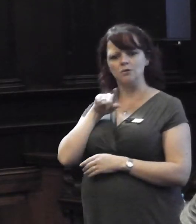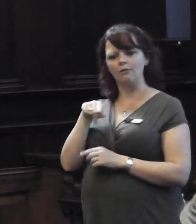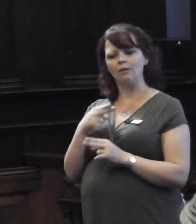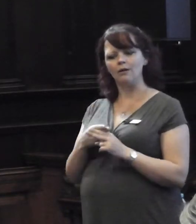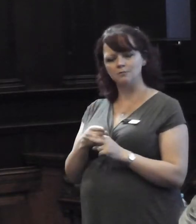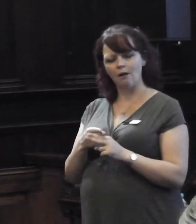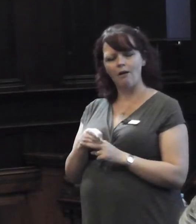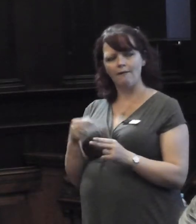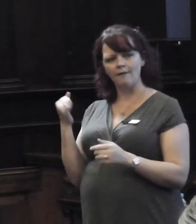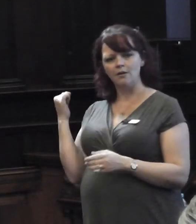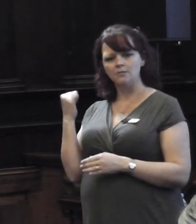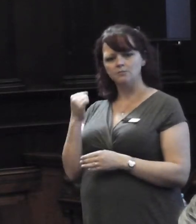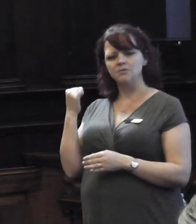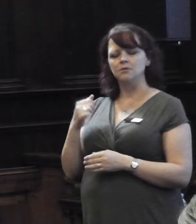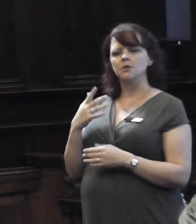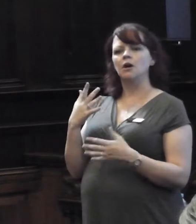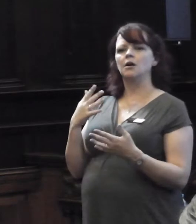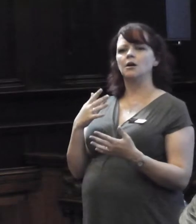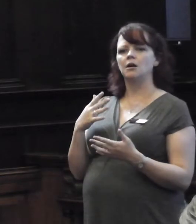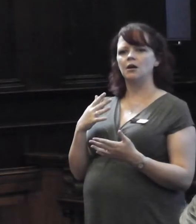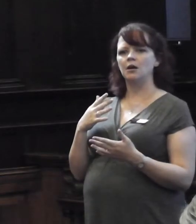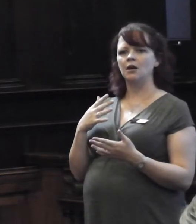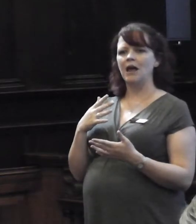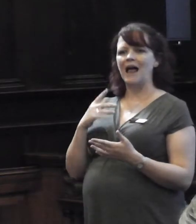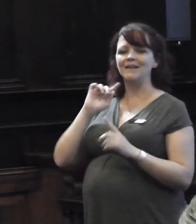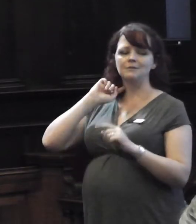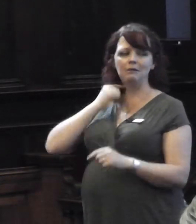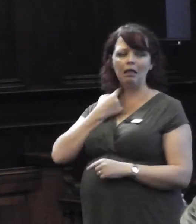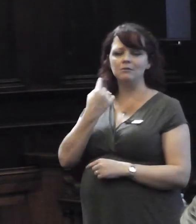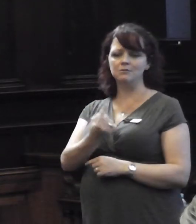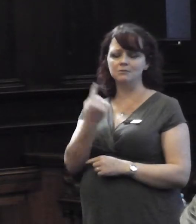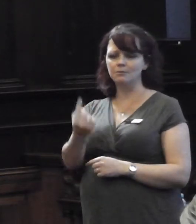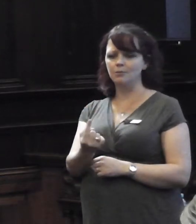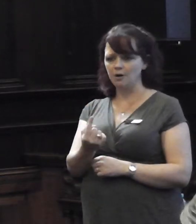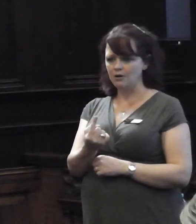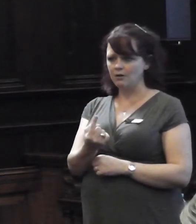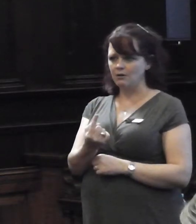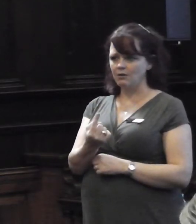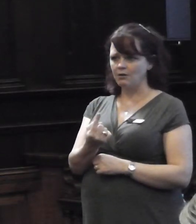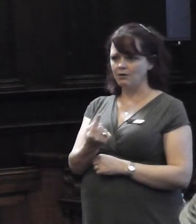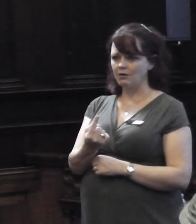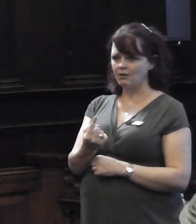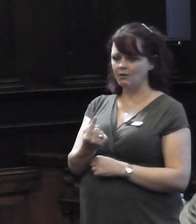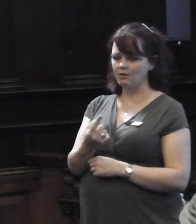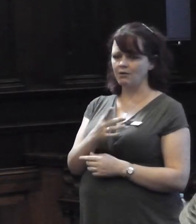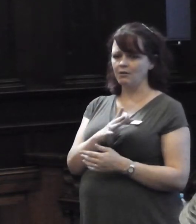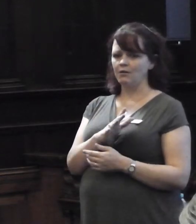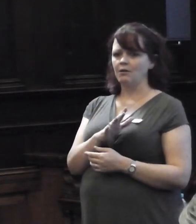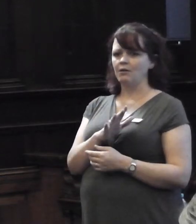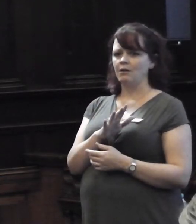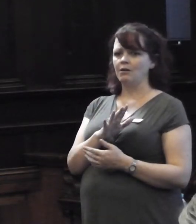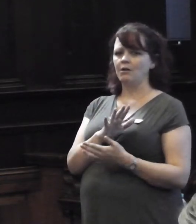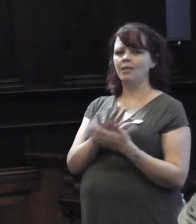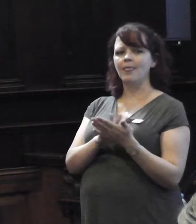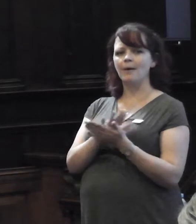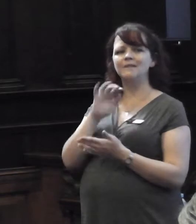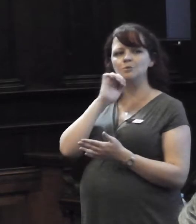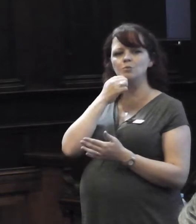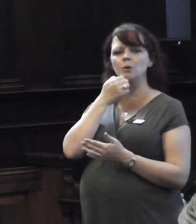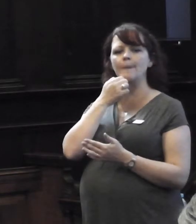knife to cause fatal injury, which results in a conviction for